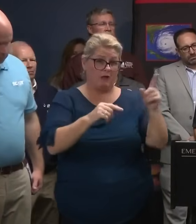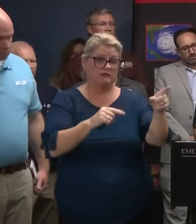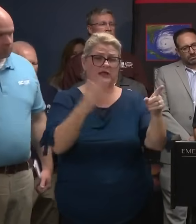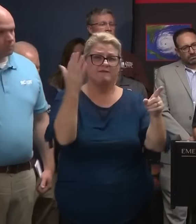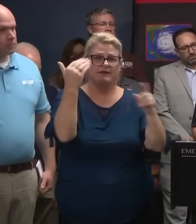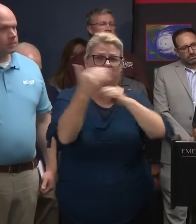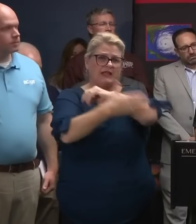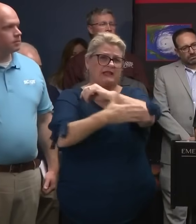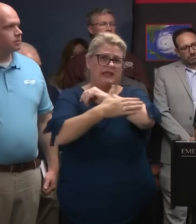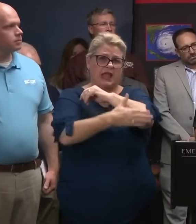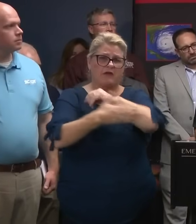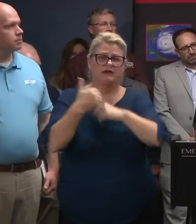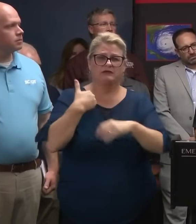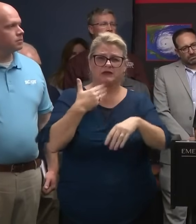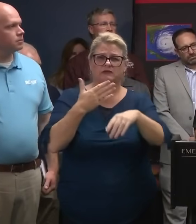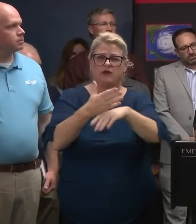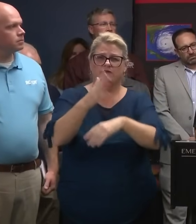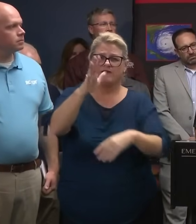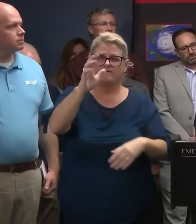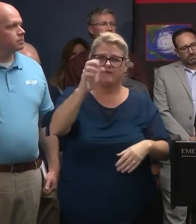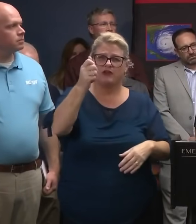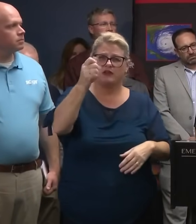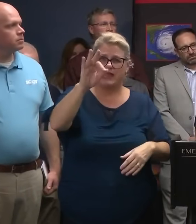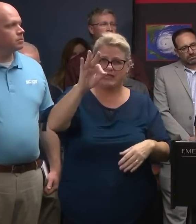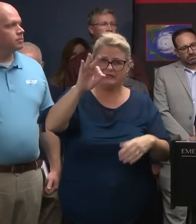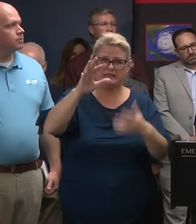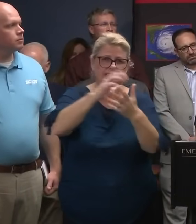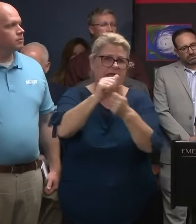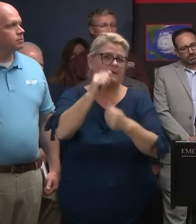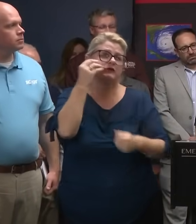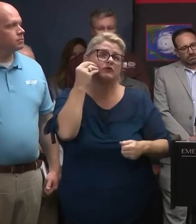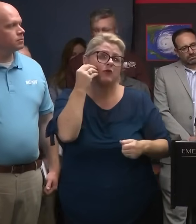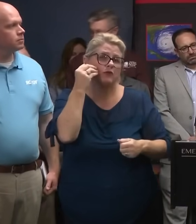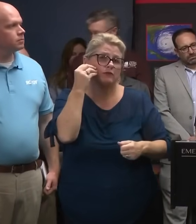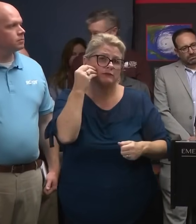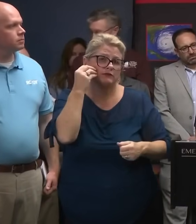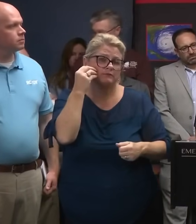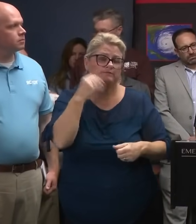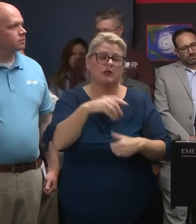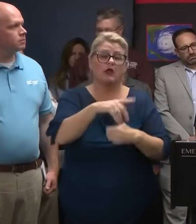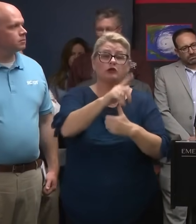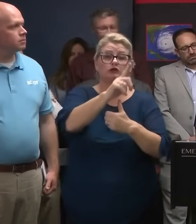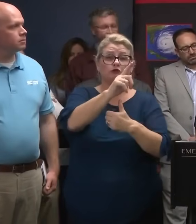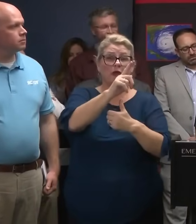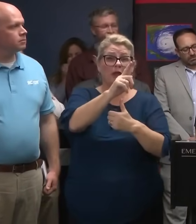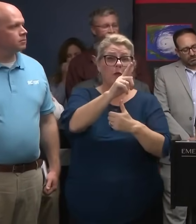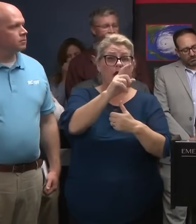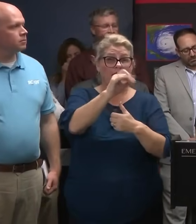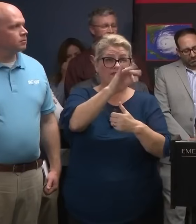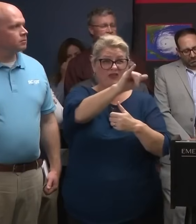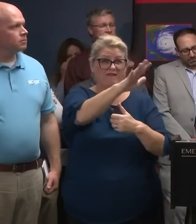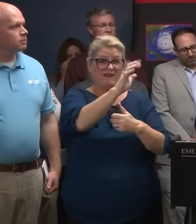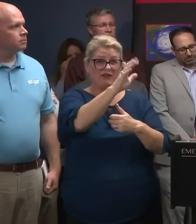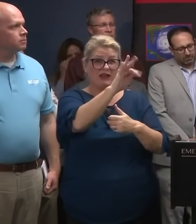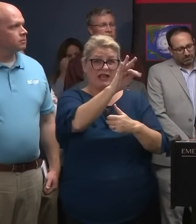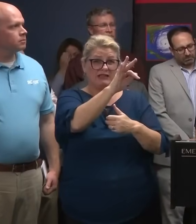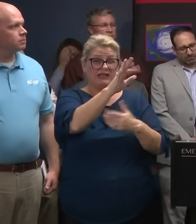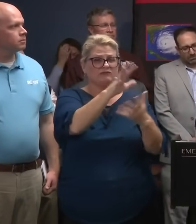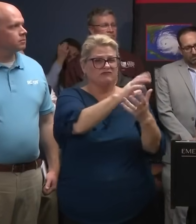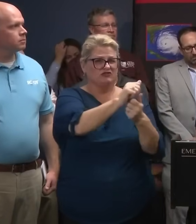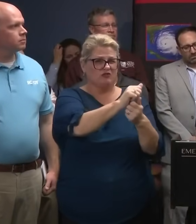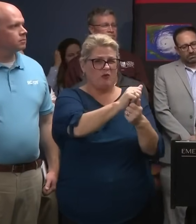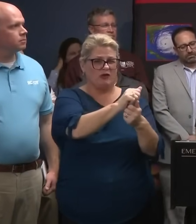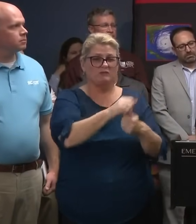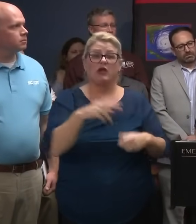that are reporting 519 damaged homes, of which 21 are destroyed and 200 with